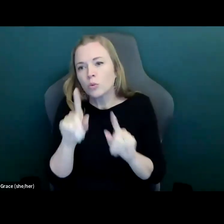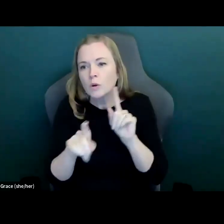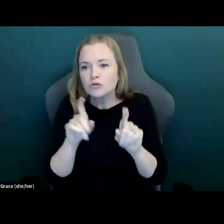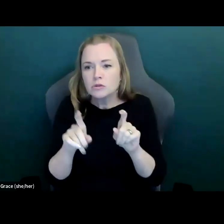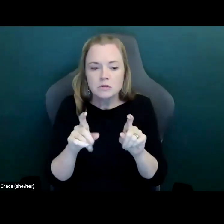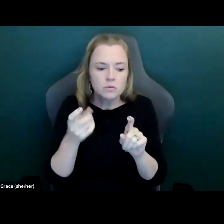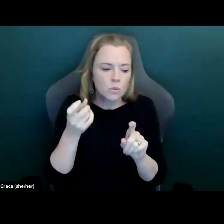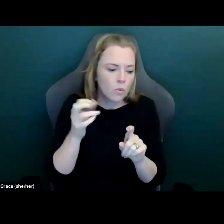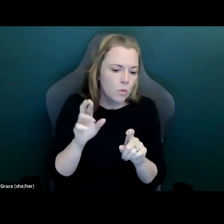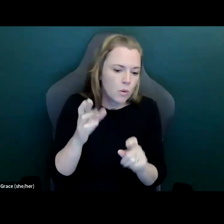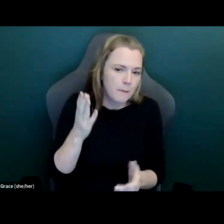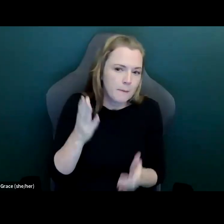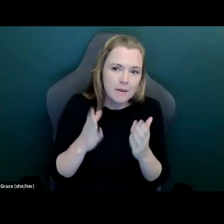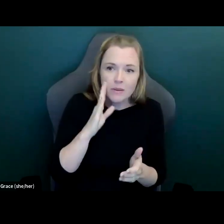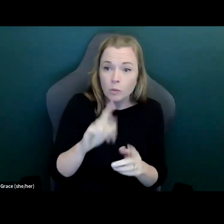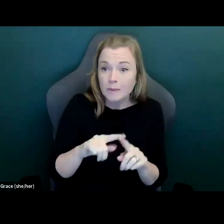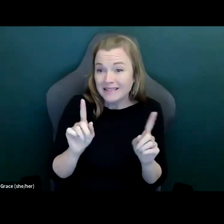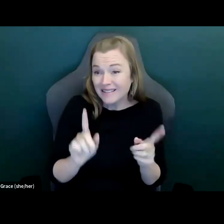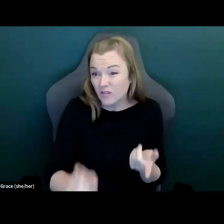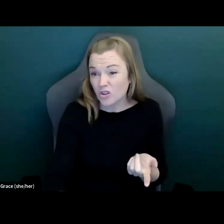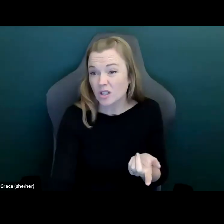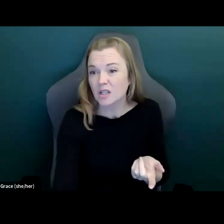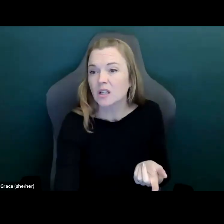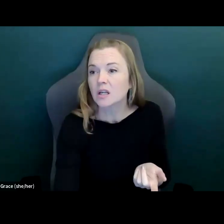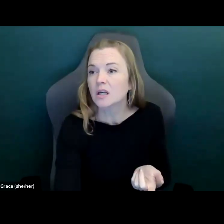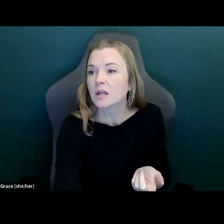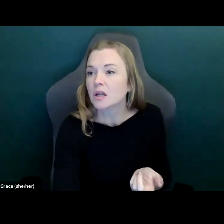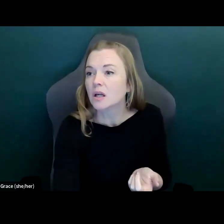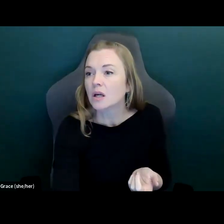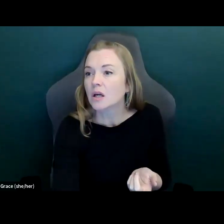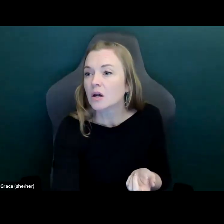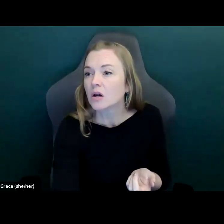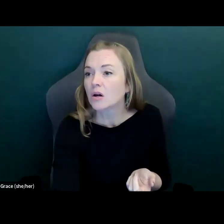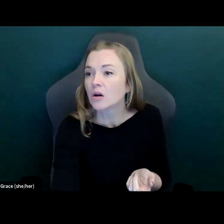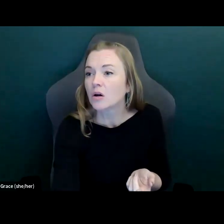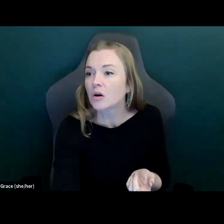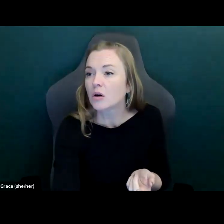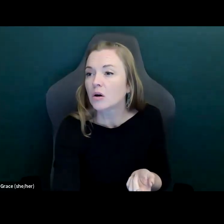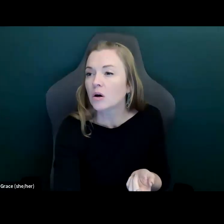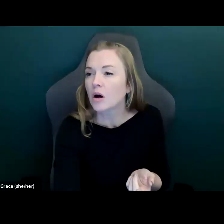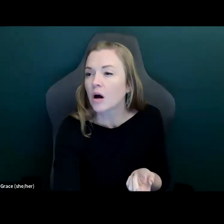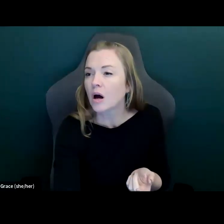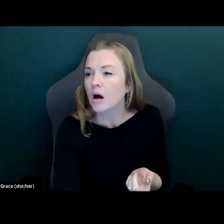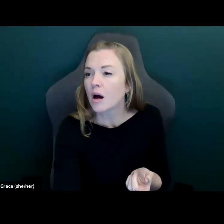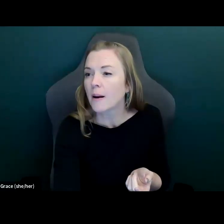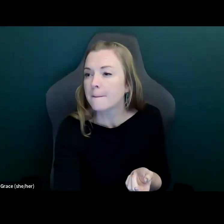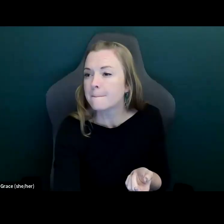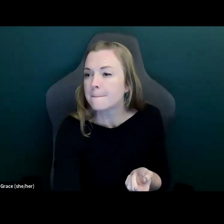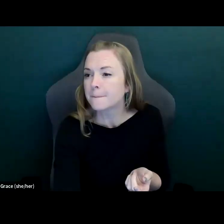like they might be different, but one of the things, I did see a question